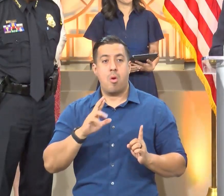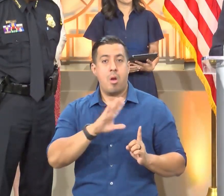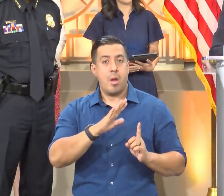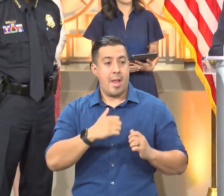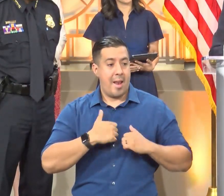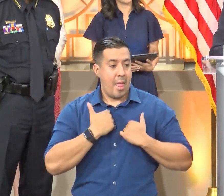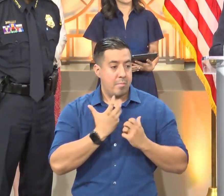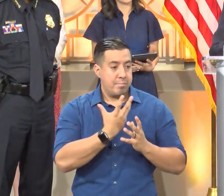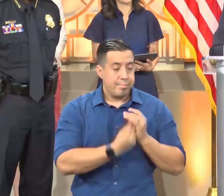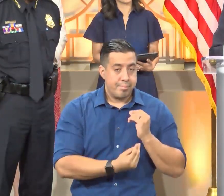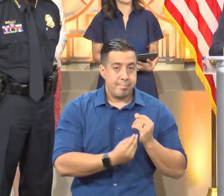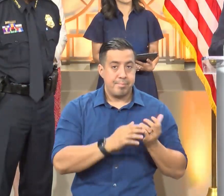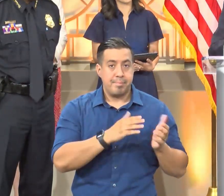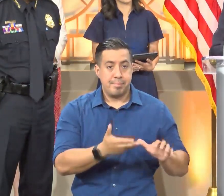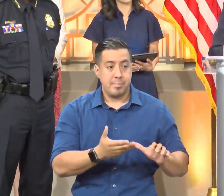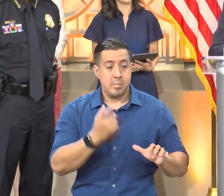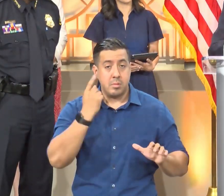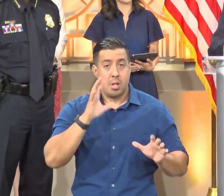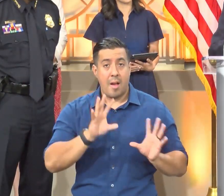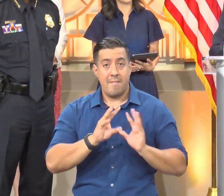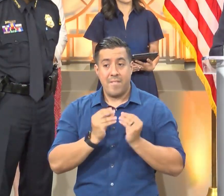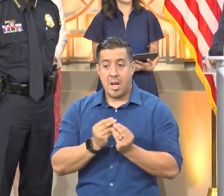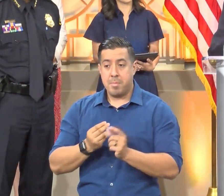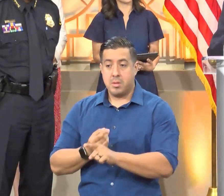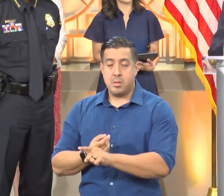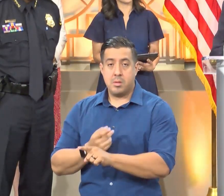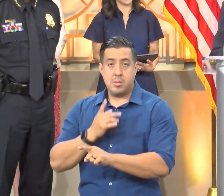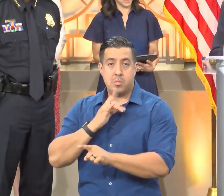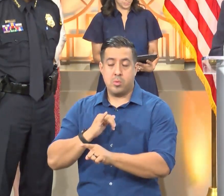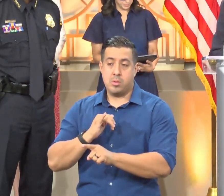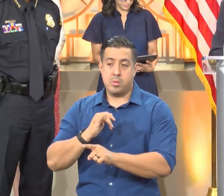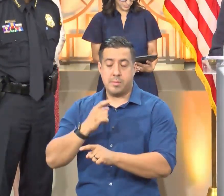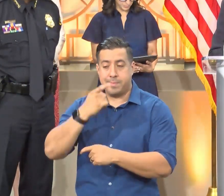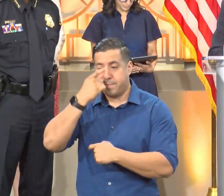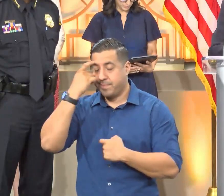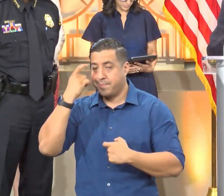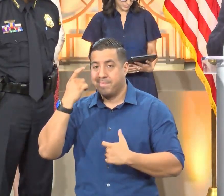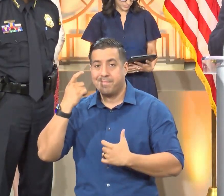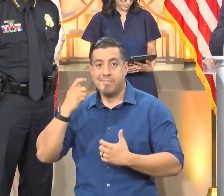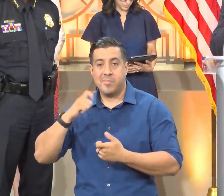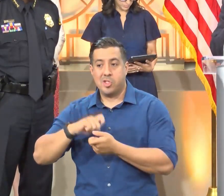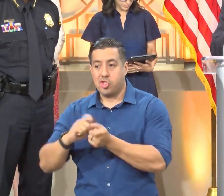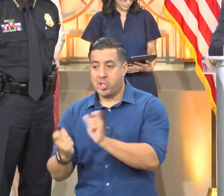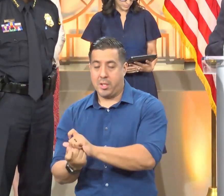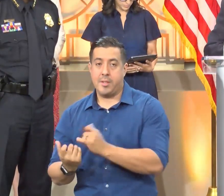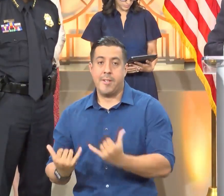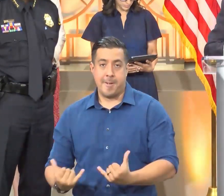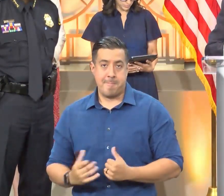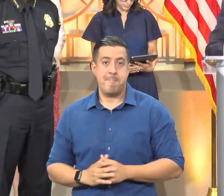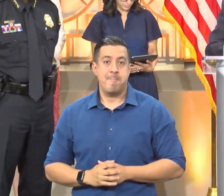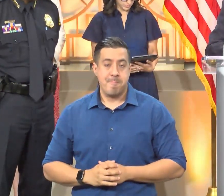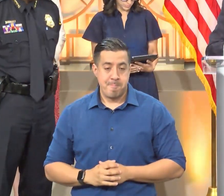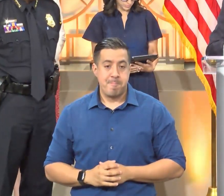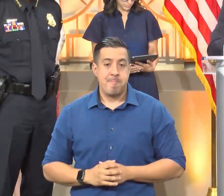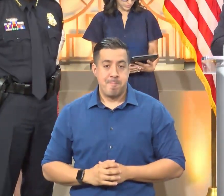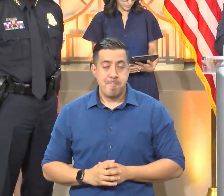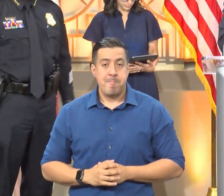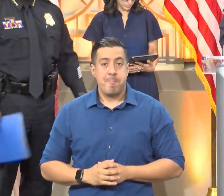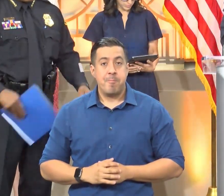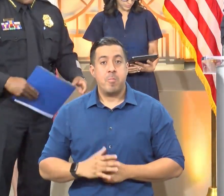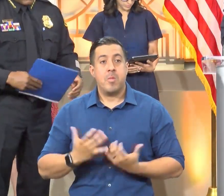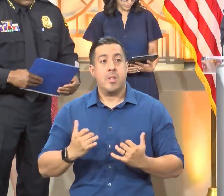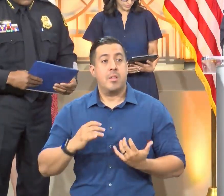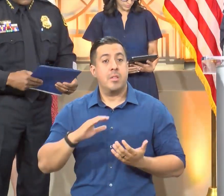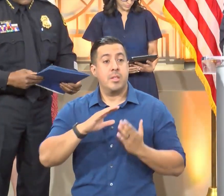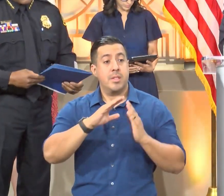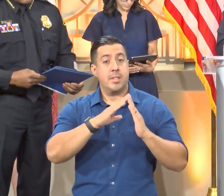are lost, families are forever changed. And so again, let me say to the city of